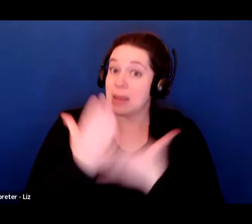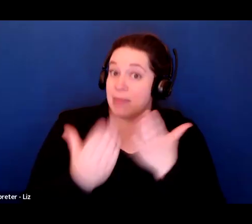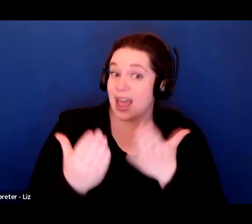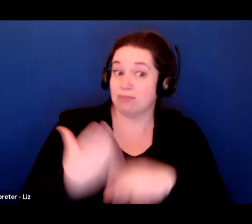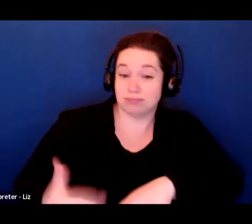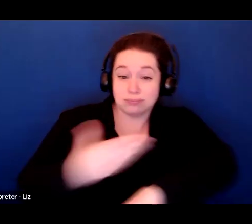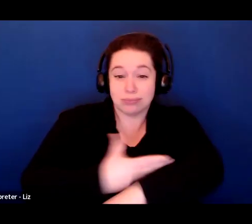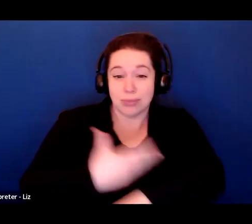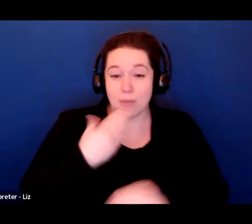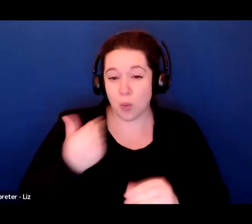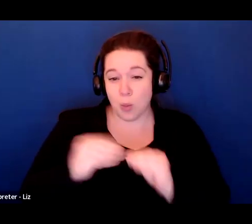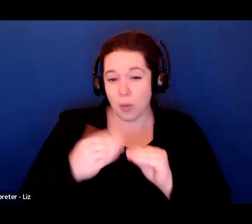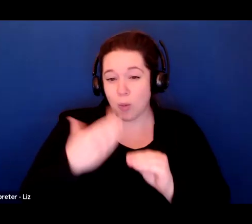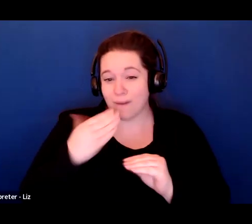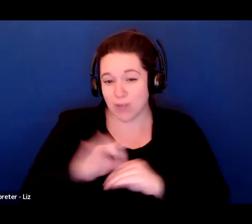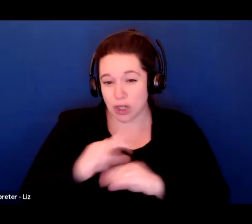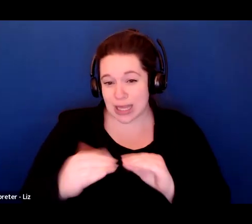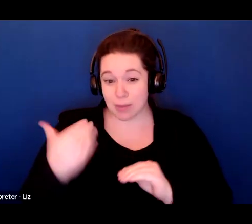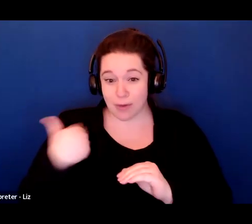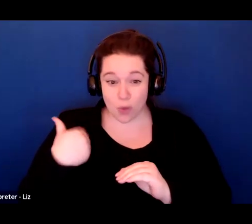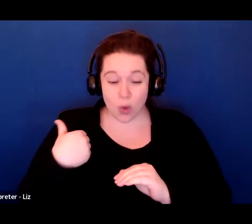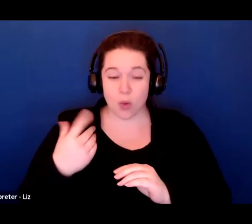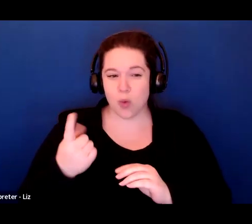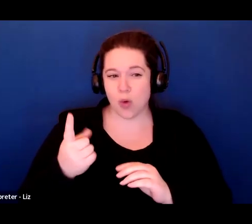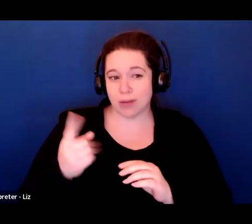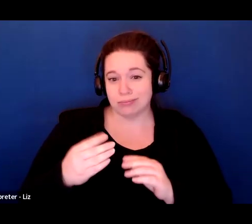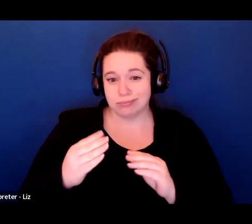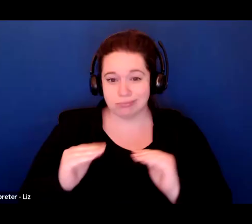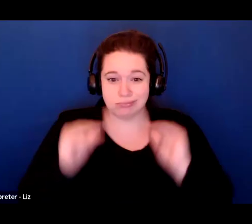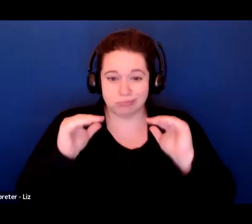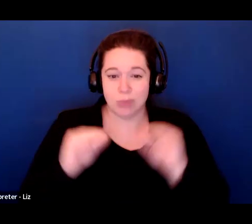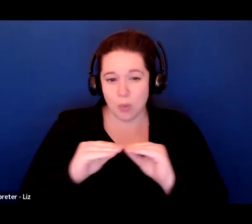enough function than what you had compared before. So